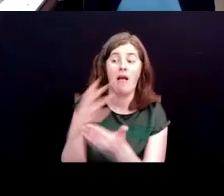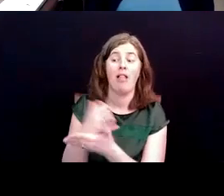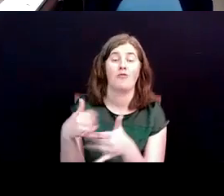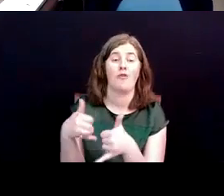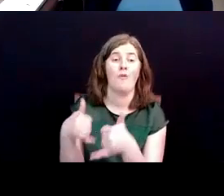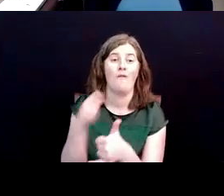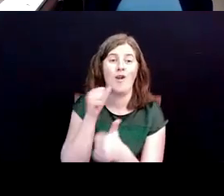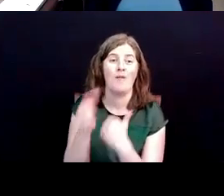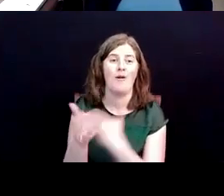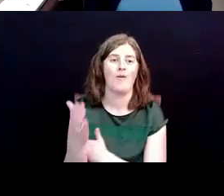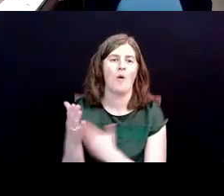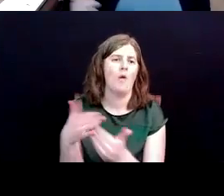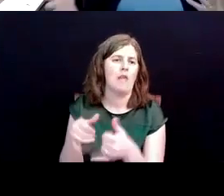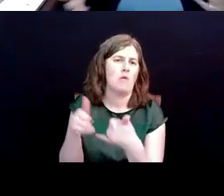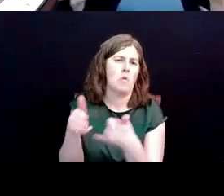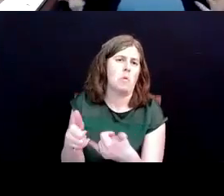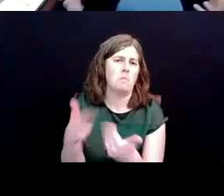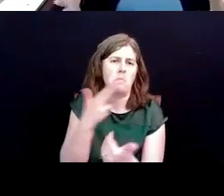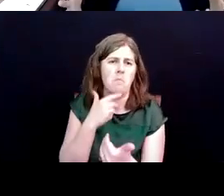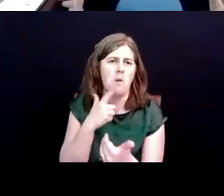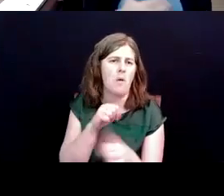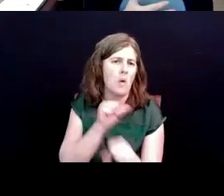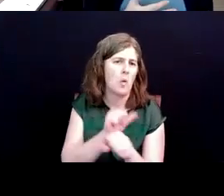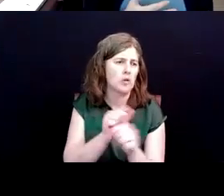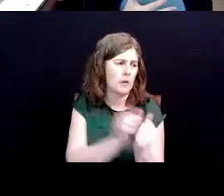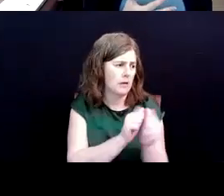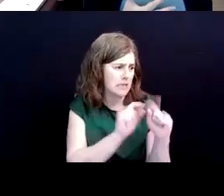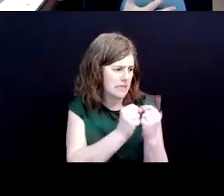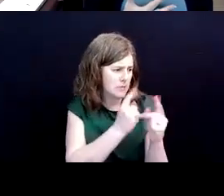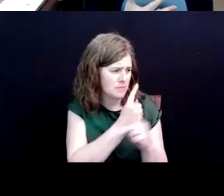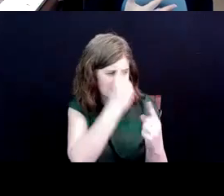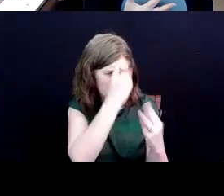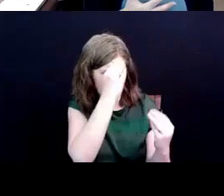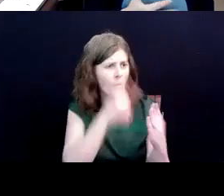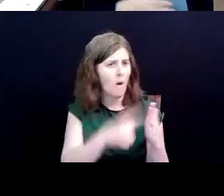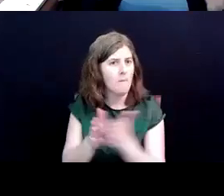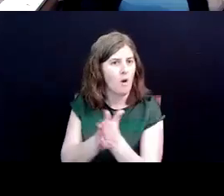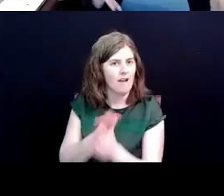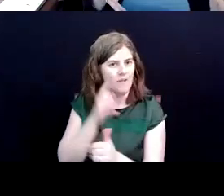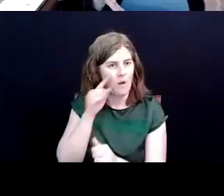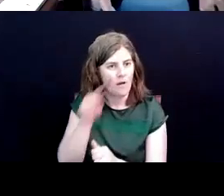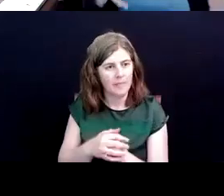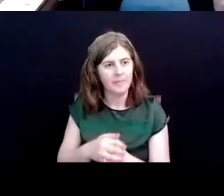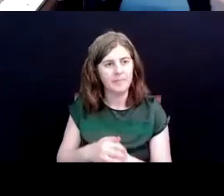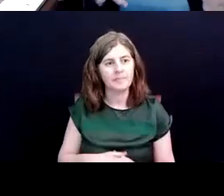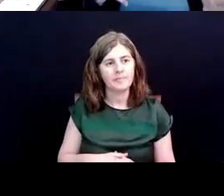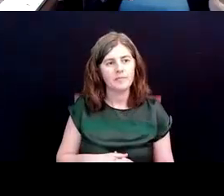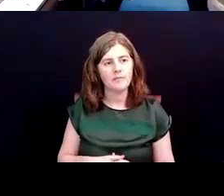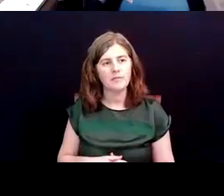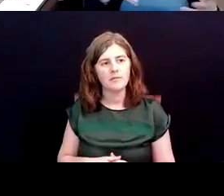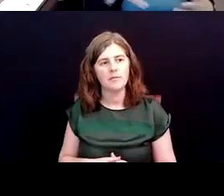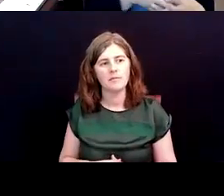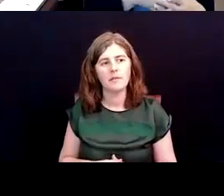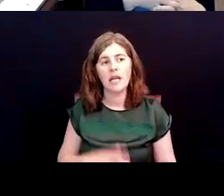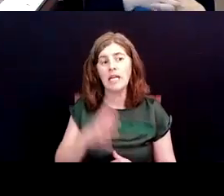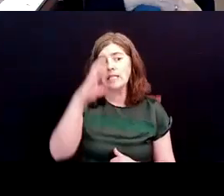and whatever that reward might be. And you can work together as a team to think about what might be motivating. This sleep urge, sleep pressure has